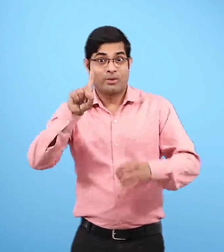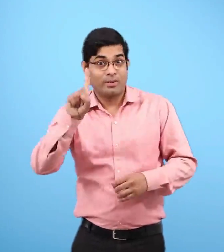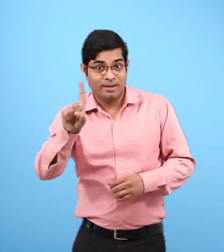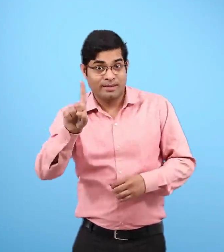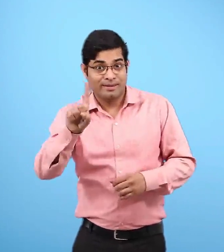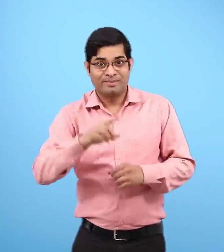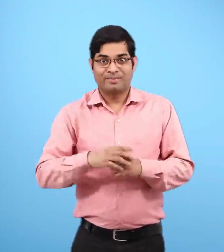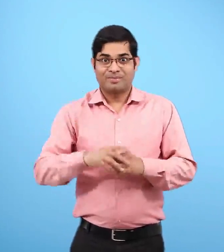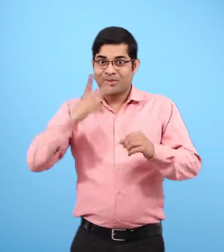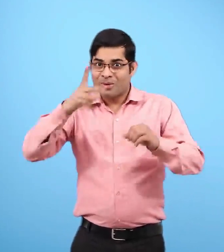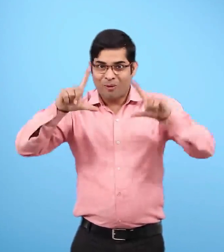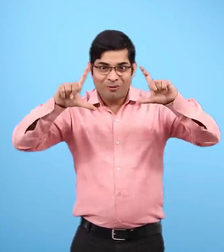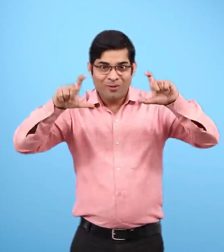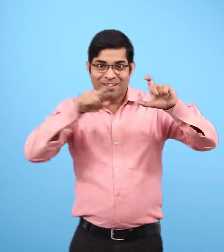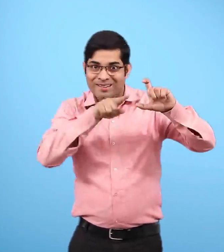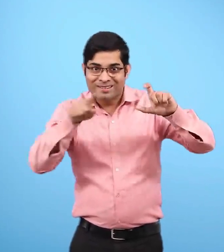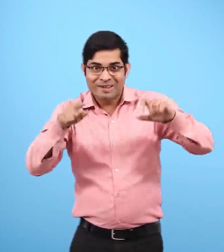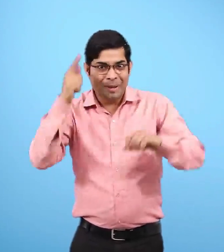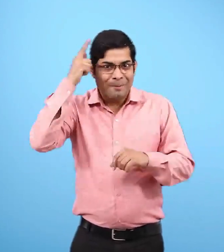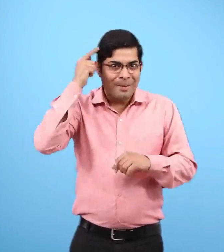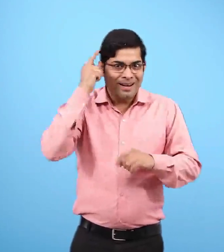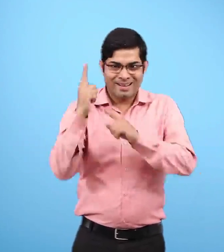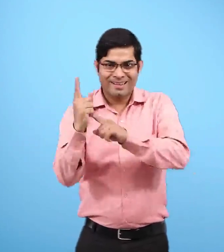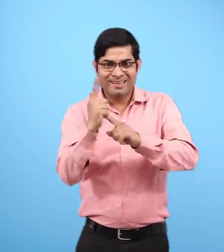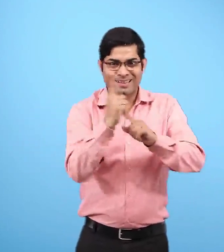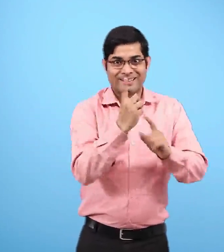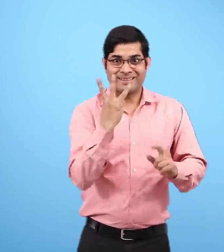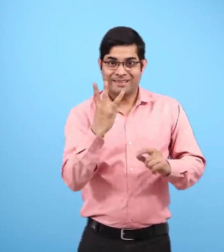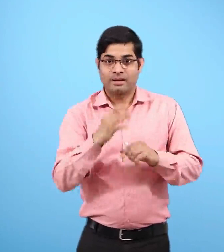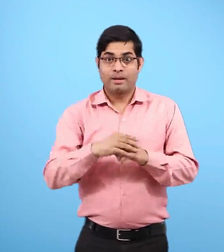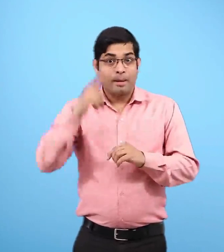Question 1. Tick and identify the thickest pencil.